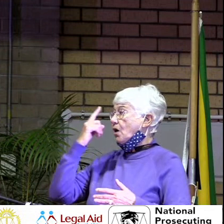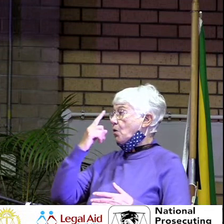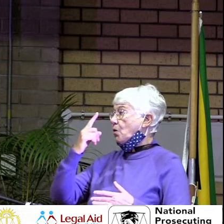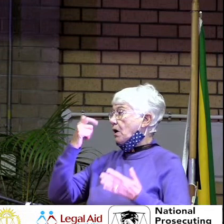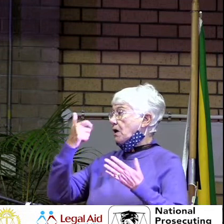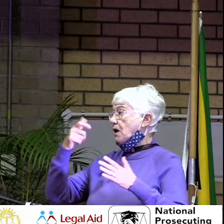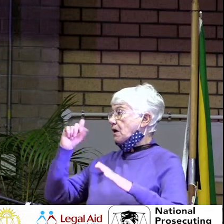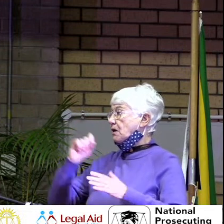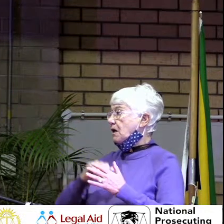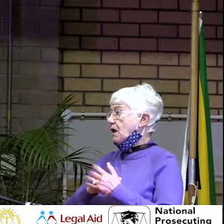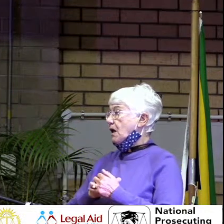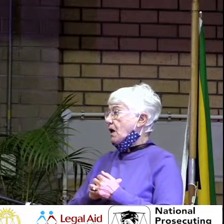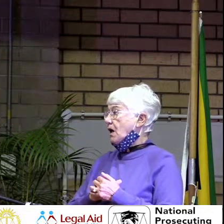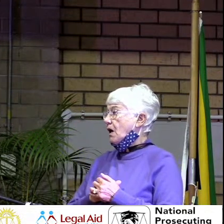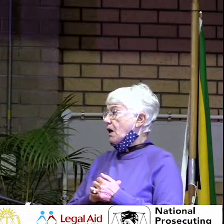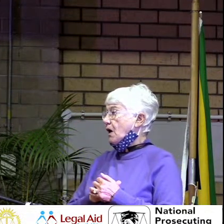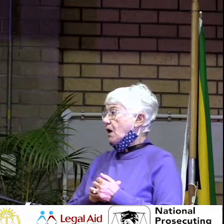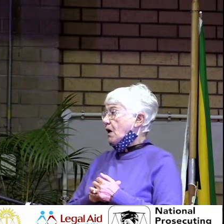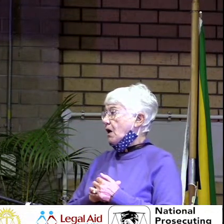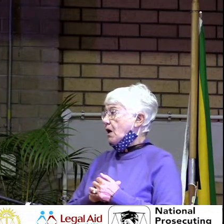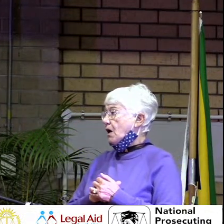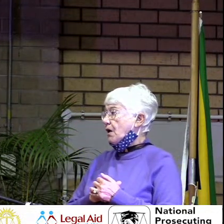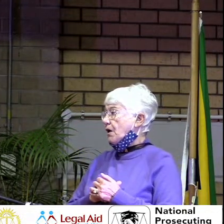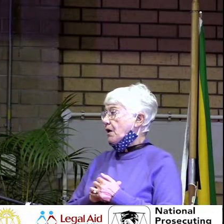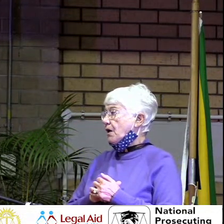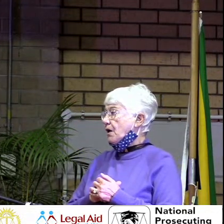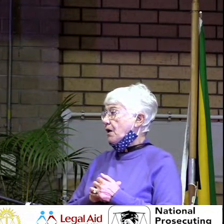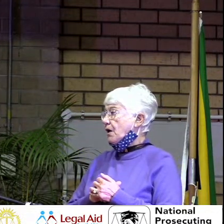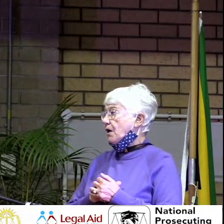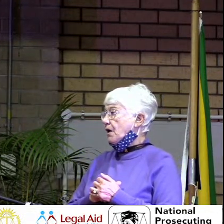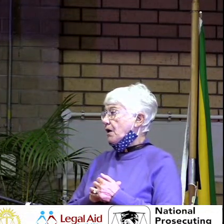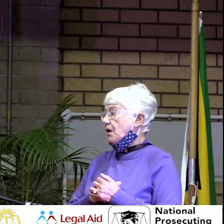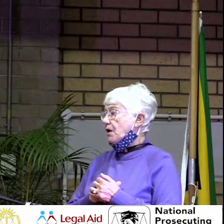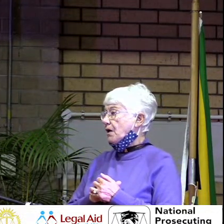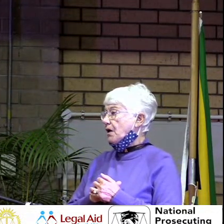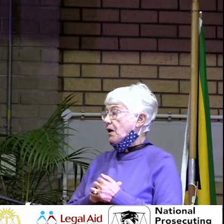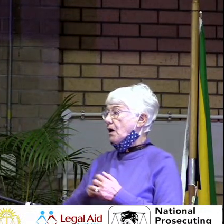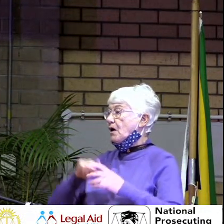48 probationers, and 16 awaiting trial persons.